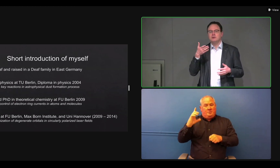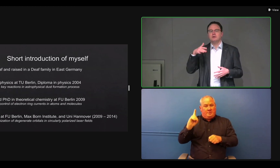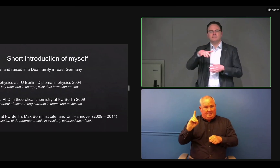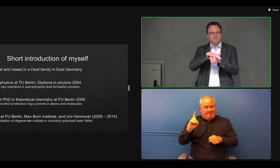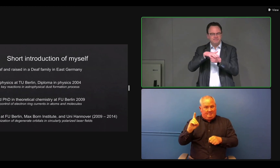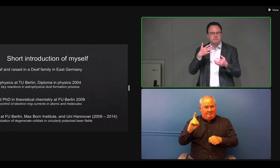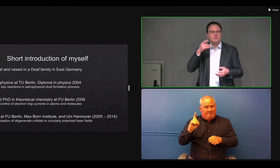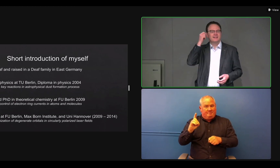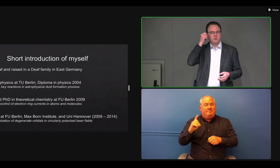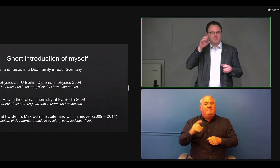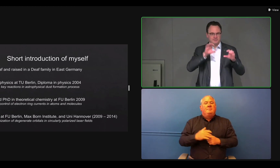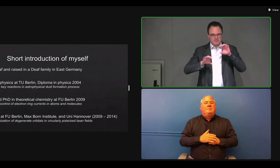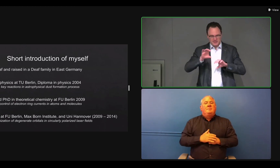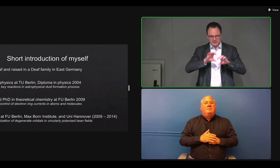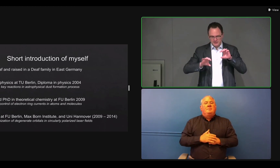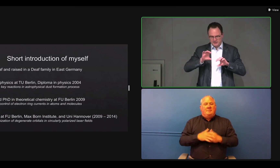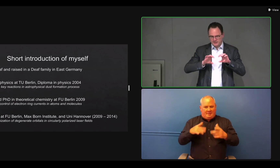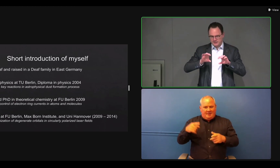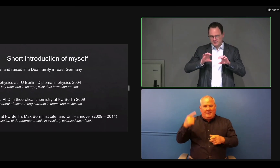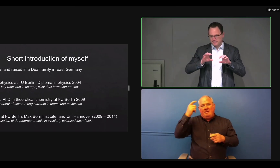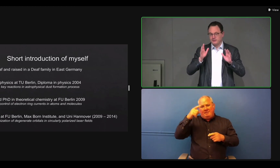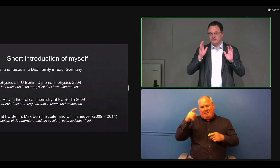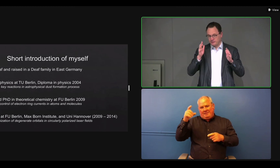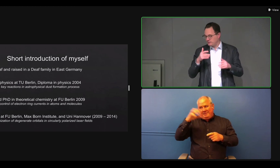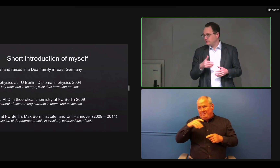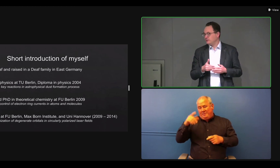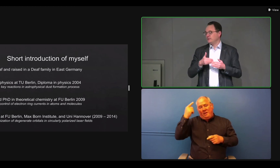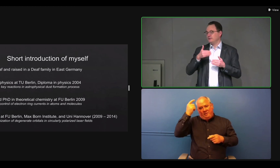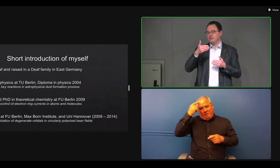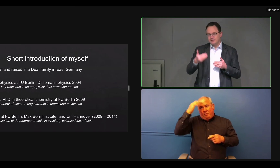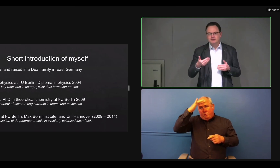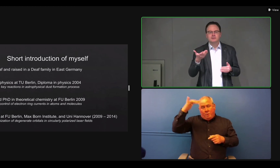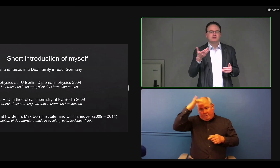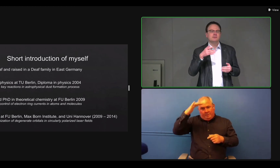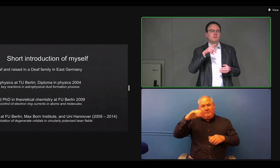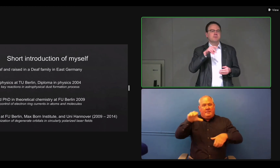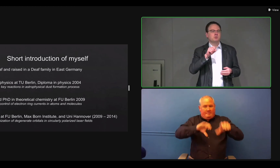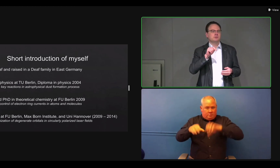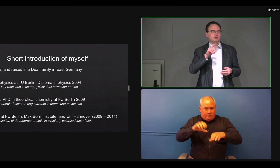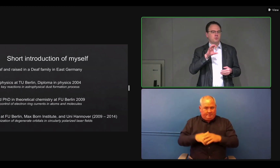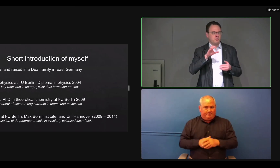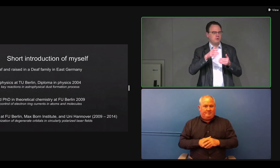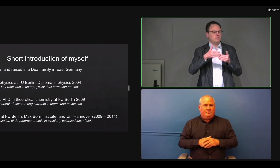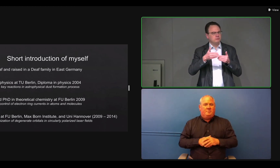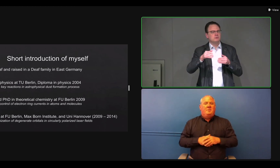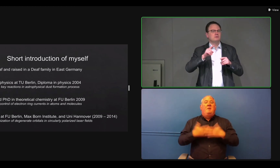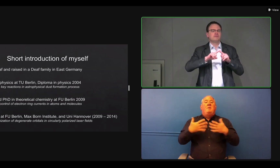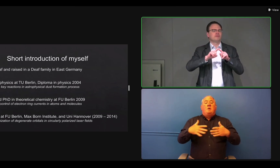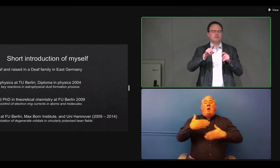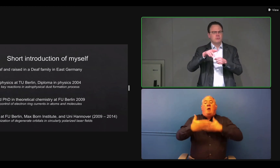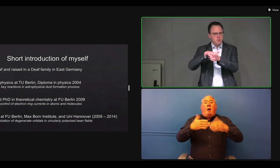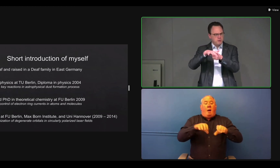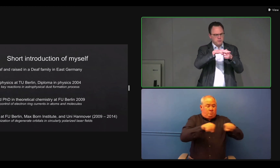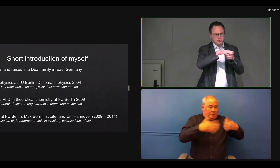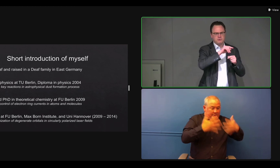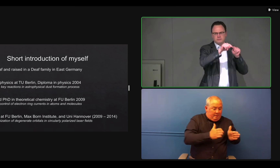level degree, and then continued on to a doctoral program in experimental